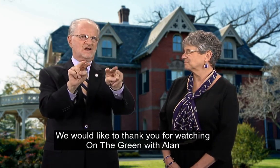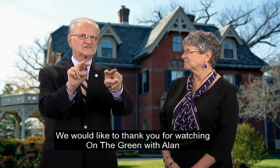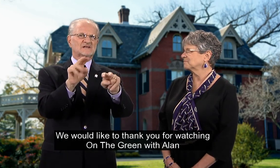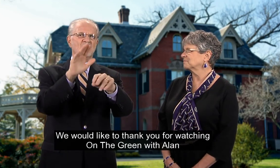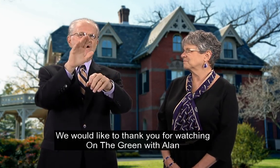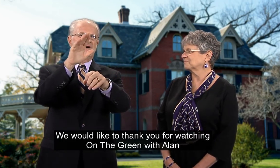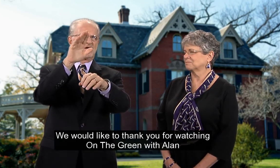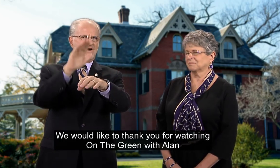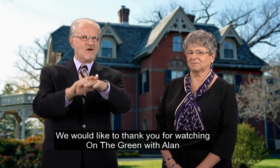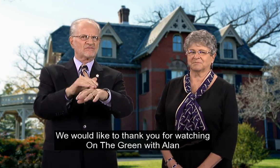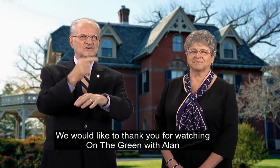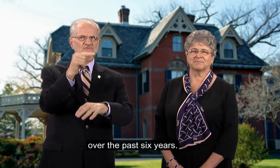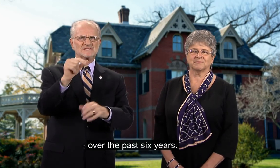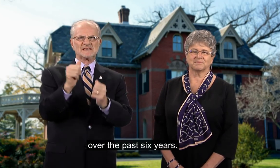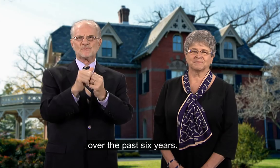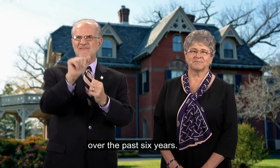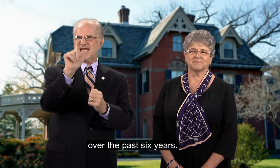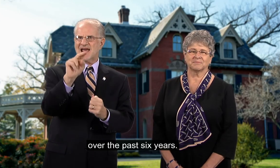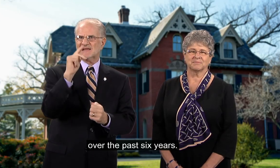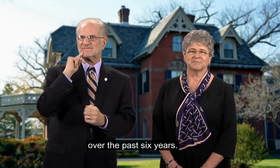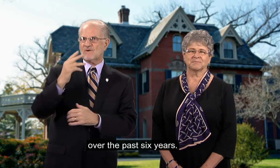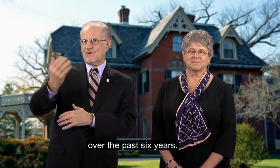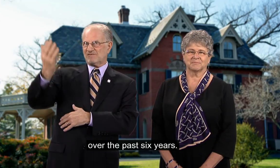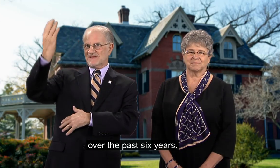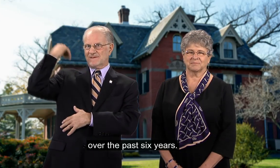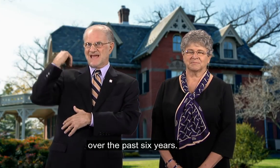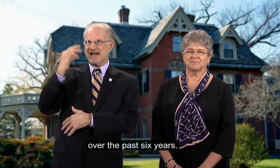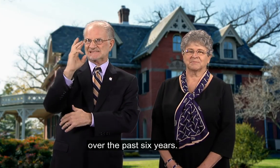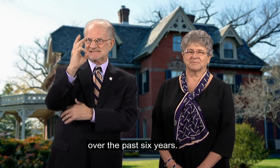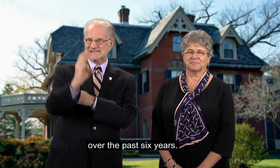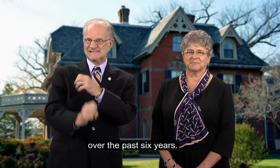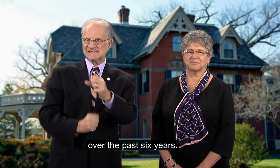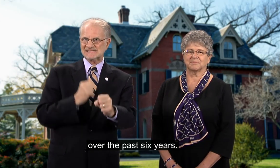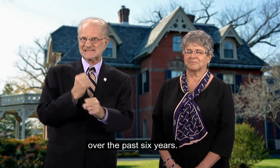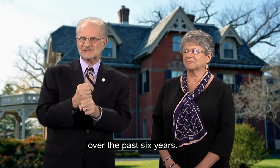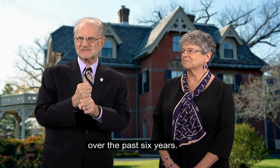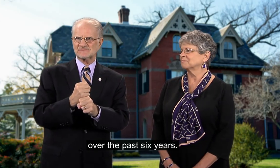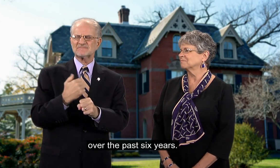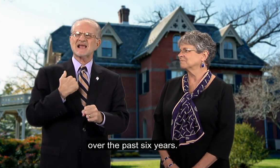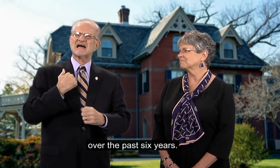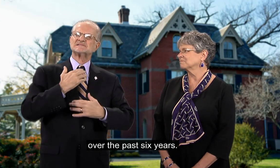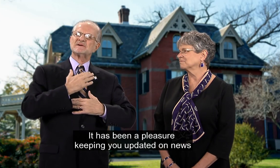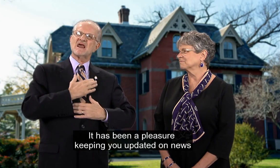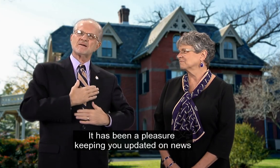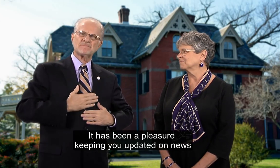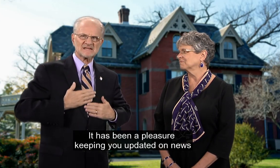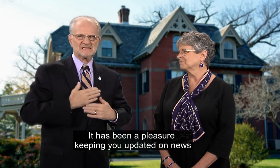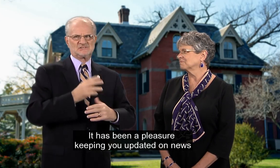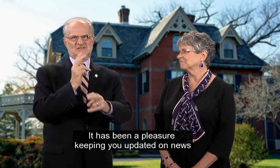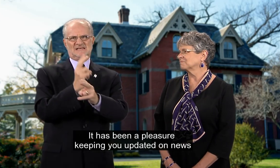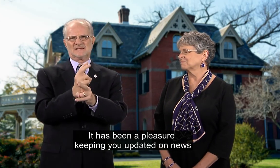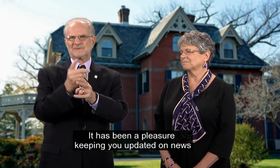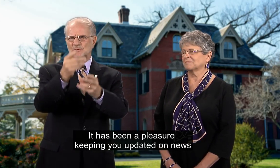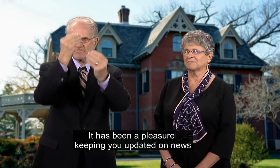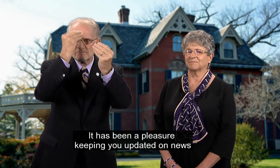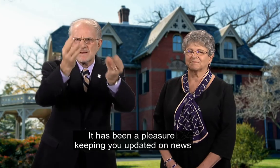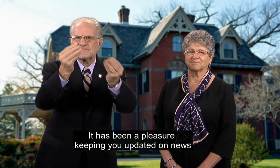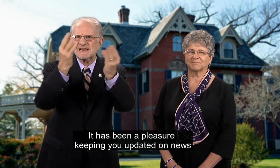On the Green with Alan over the past six years. It has been a pleasure keeping you updated